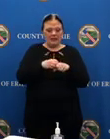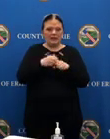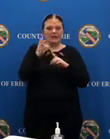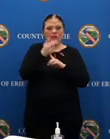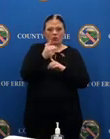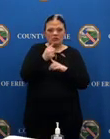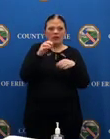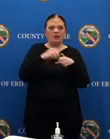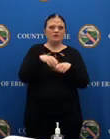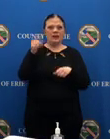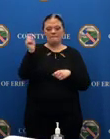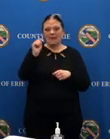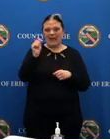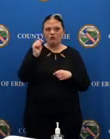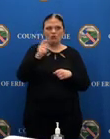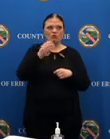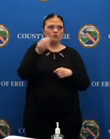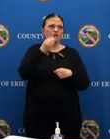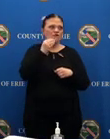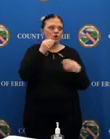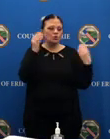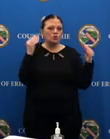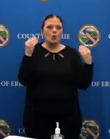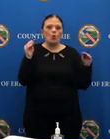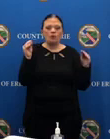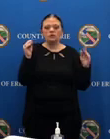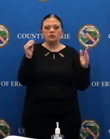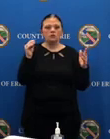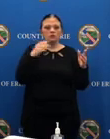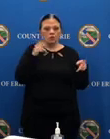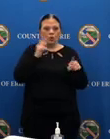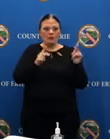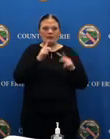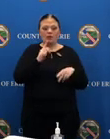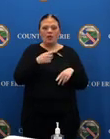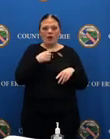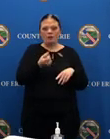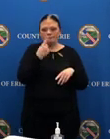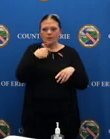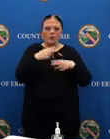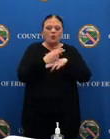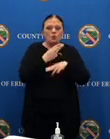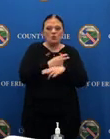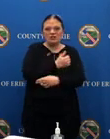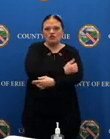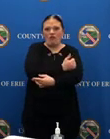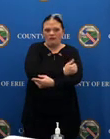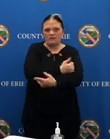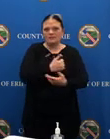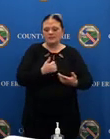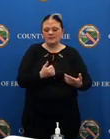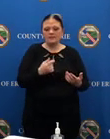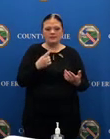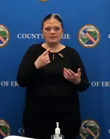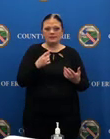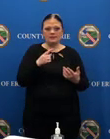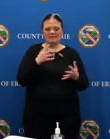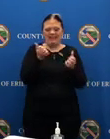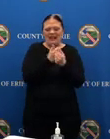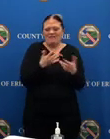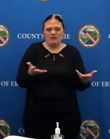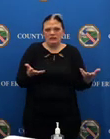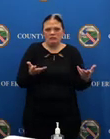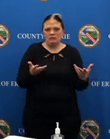in bathrooms, in supermarkets. So people are taking drugs, and she indicated it's everything,